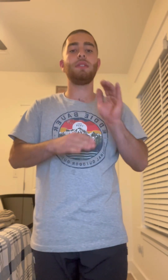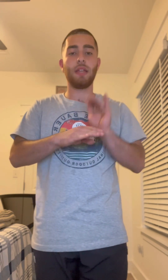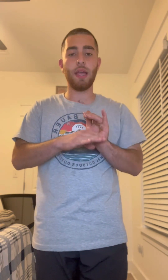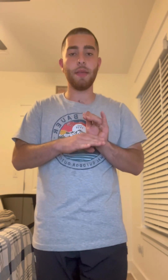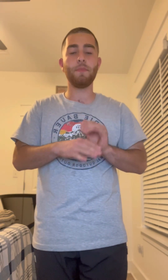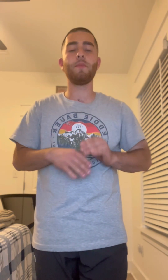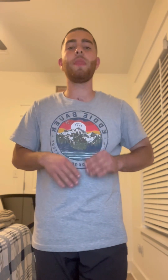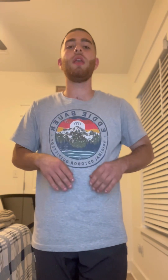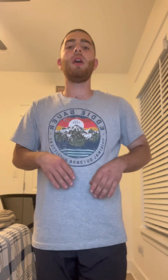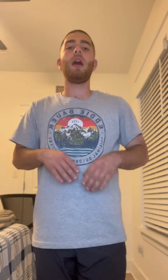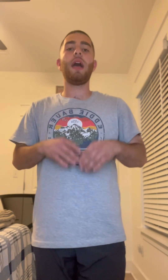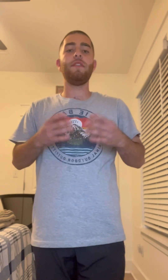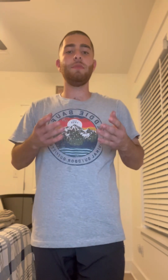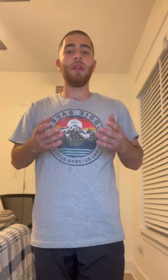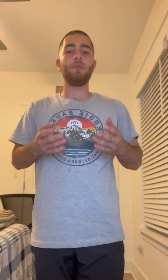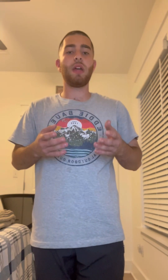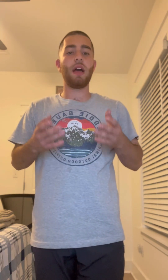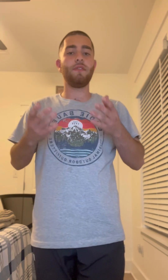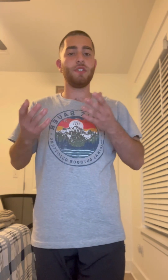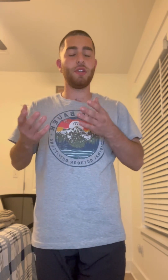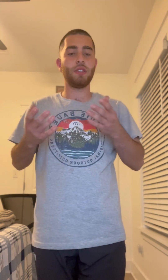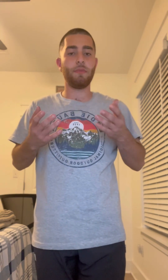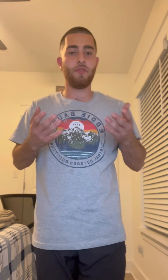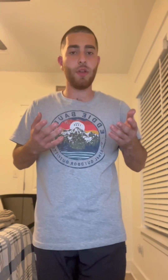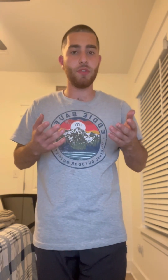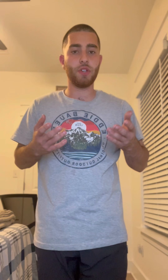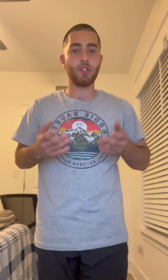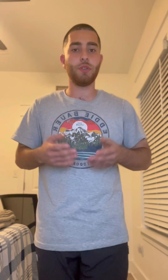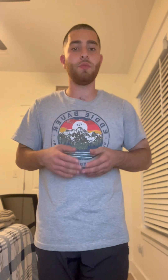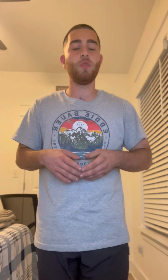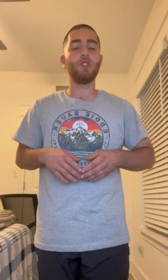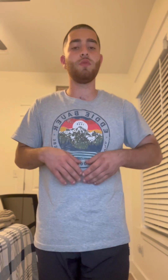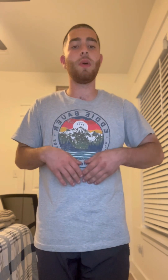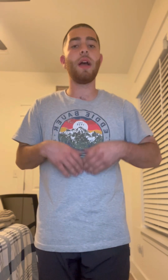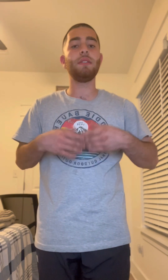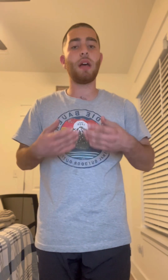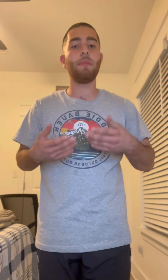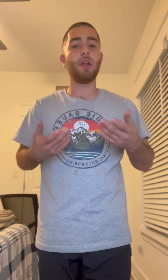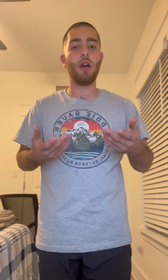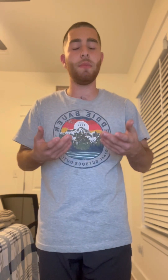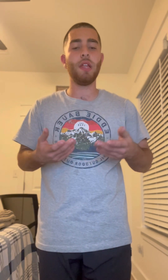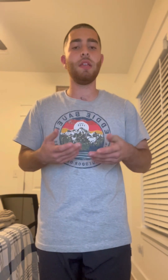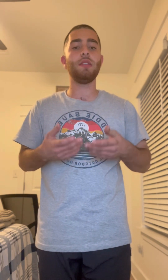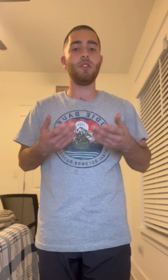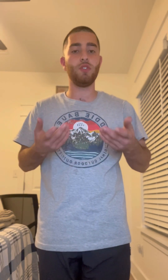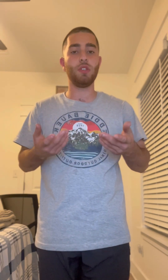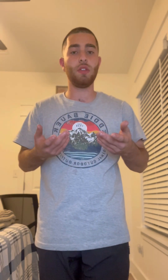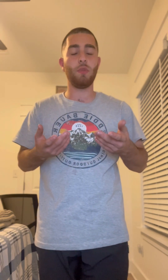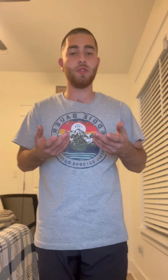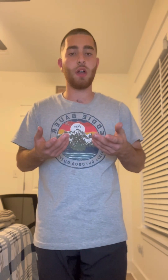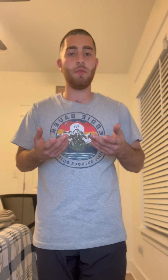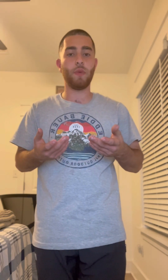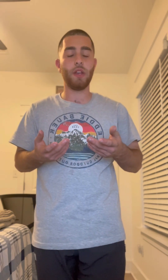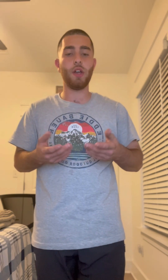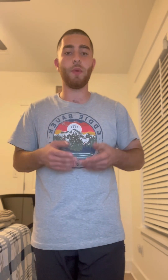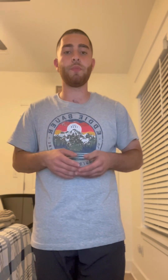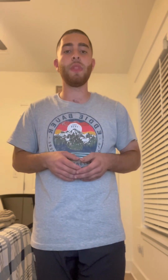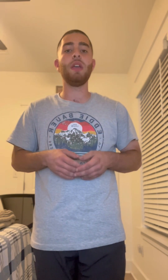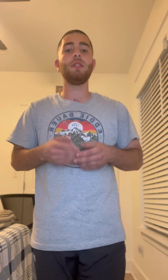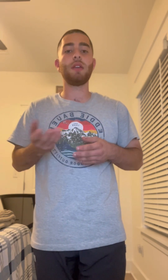tonight?" I have to be able to have a certain type of grammar structure, which is why top comment is usually the most common way to go.